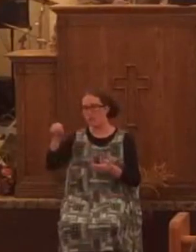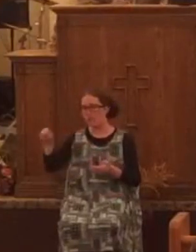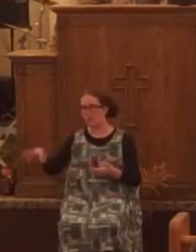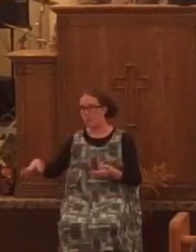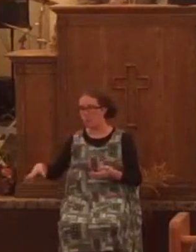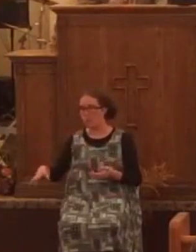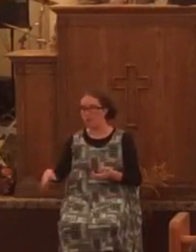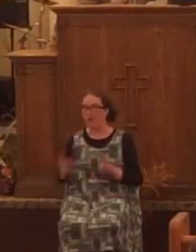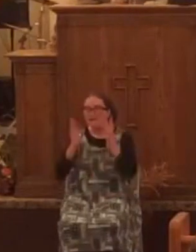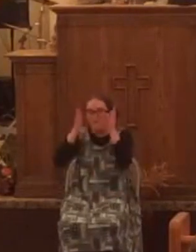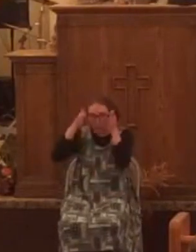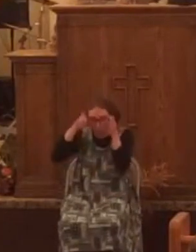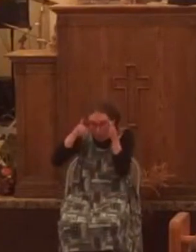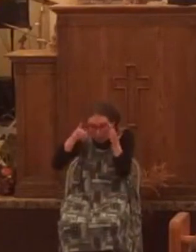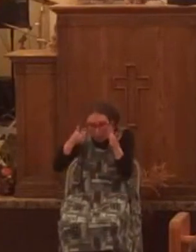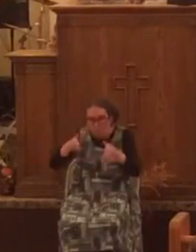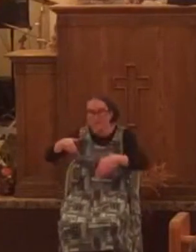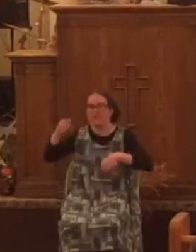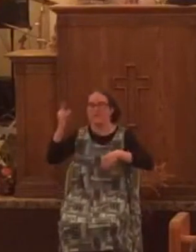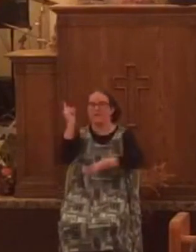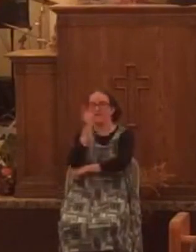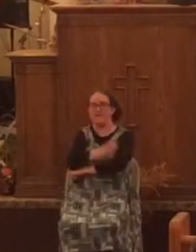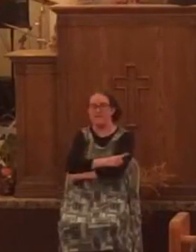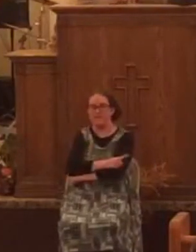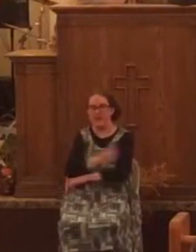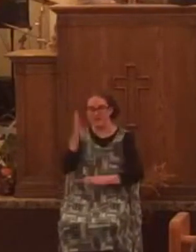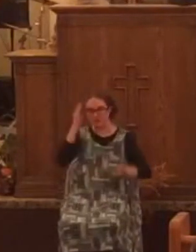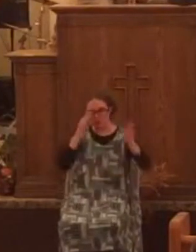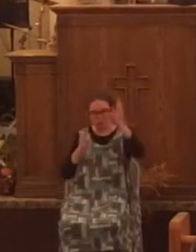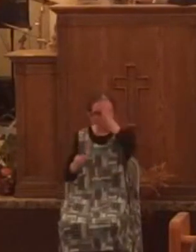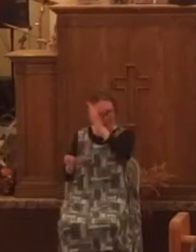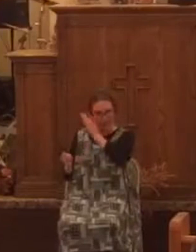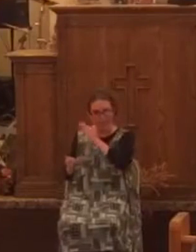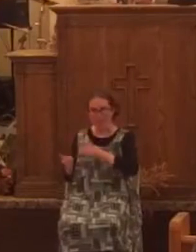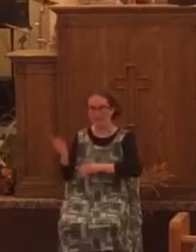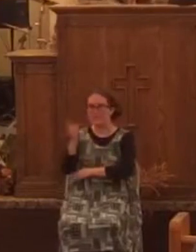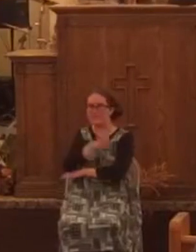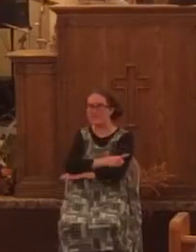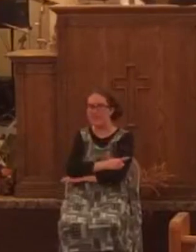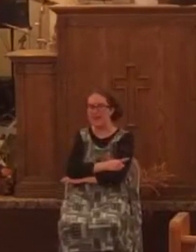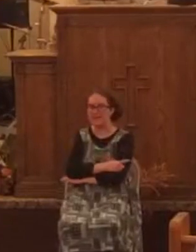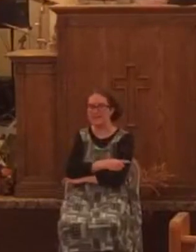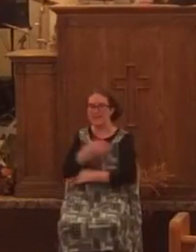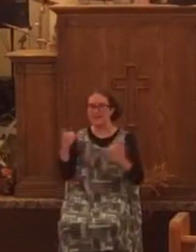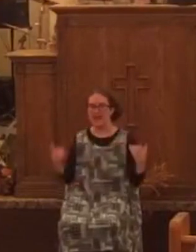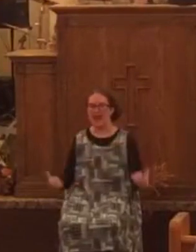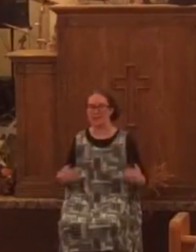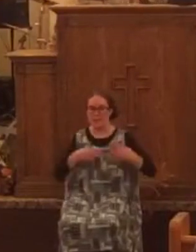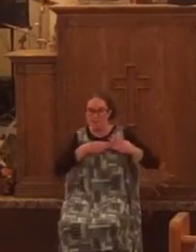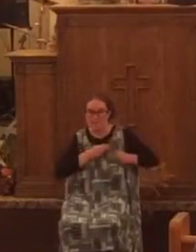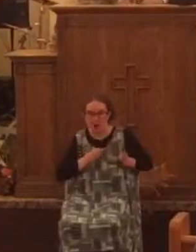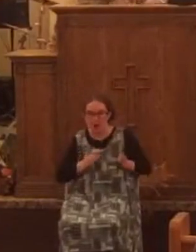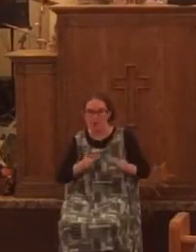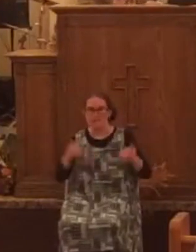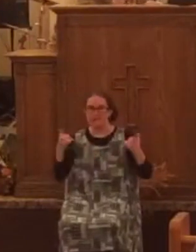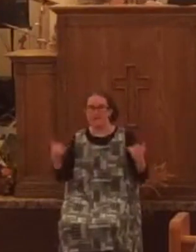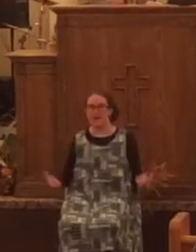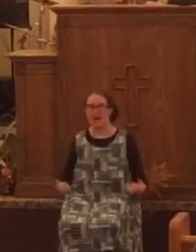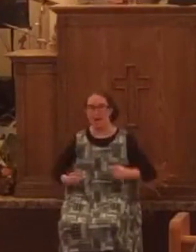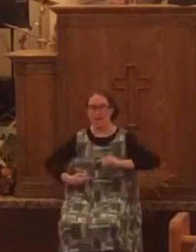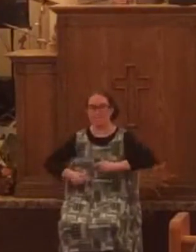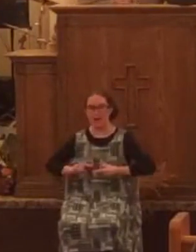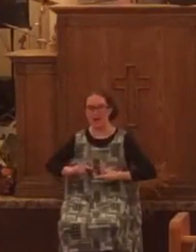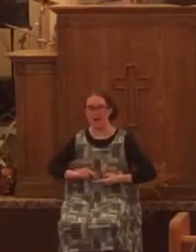done and focus on today's problems. Amen. And today's, amen, burdens of today's